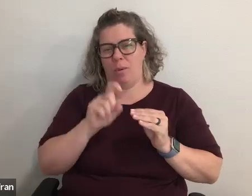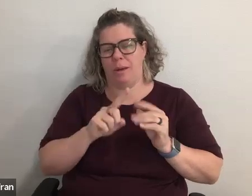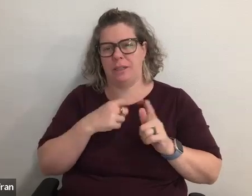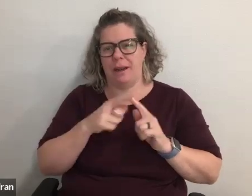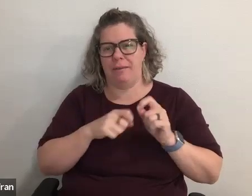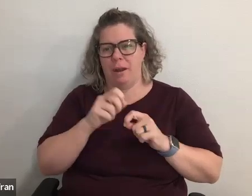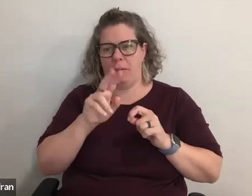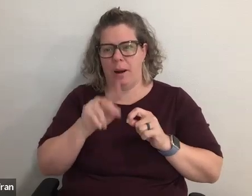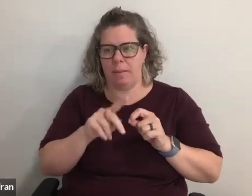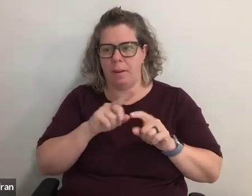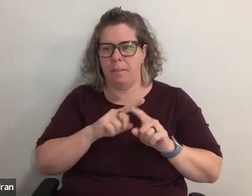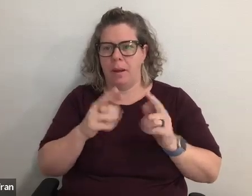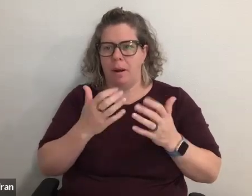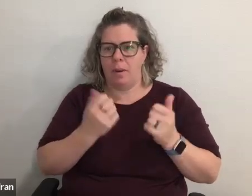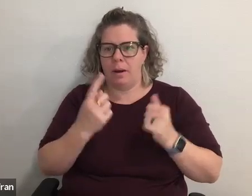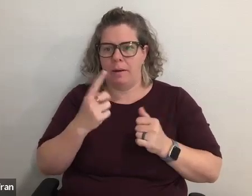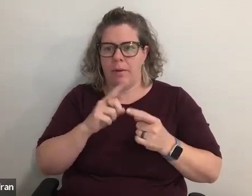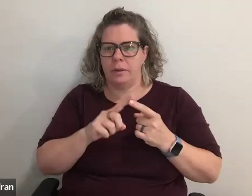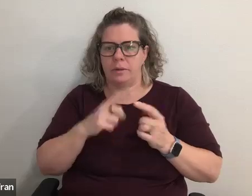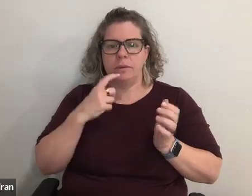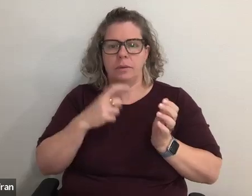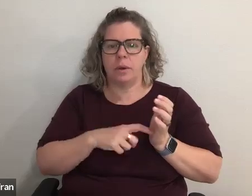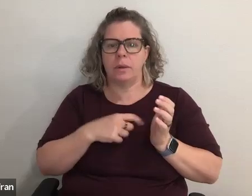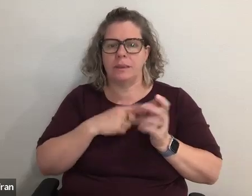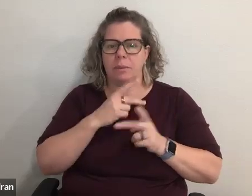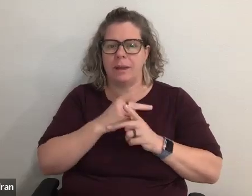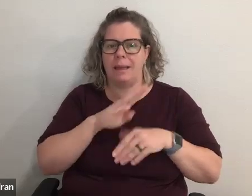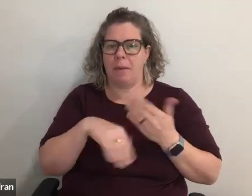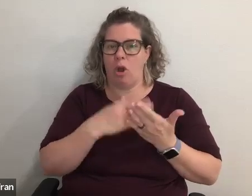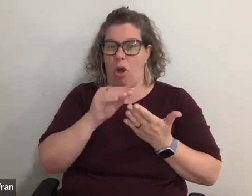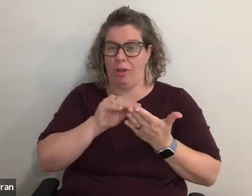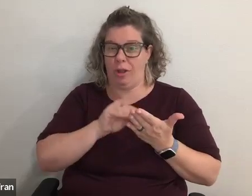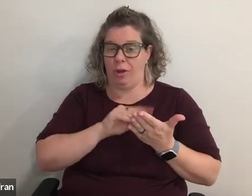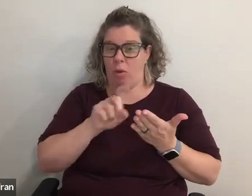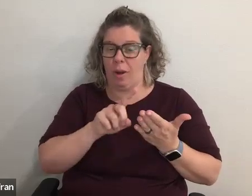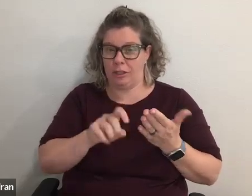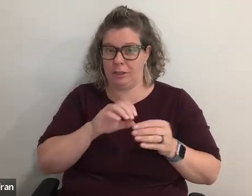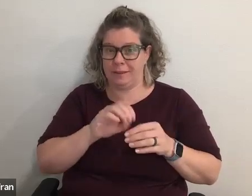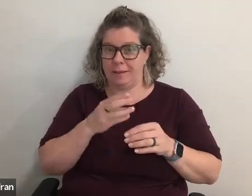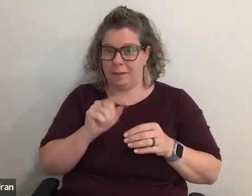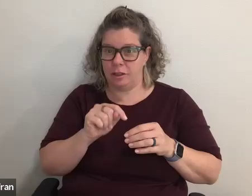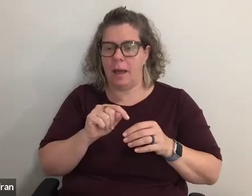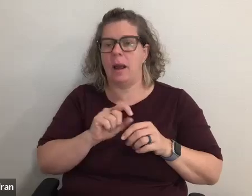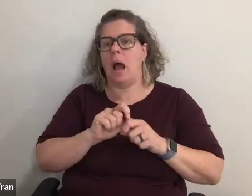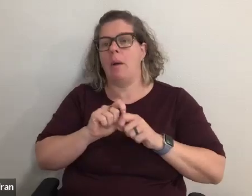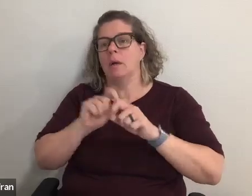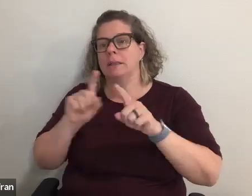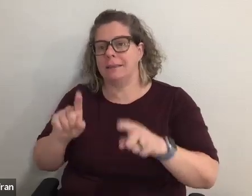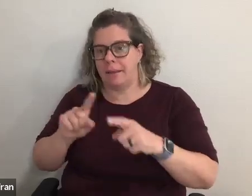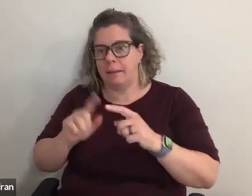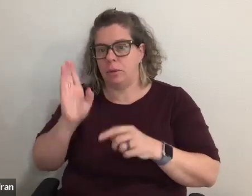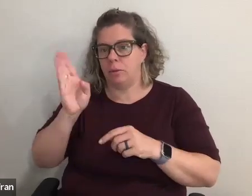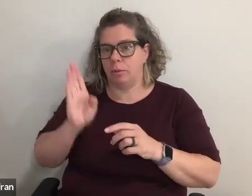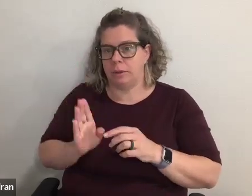we'll wrap up. But I want everyone to know that we're keeping track of all the questions and I will send them to our